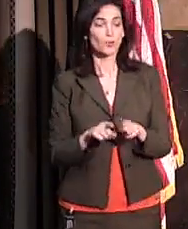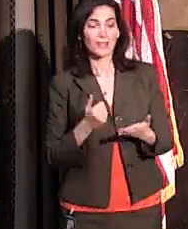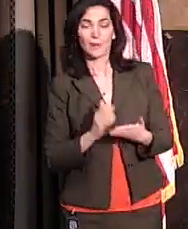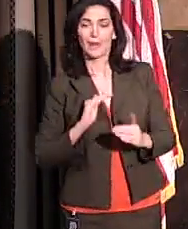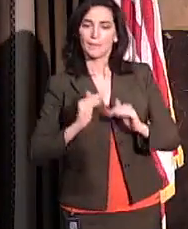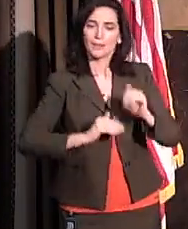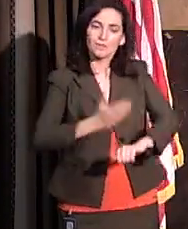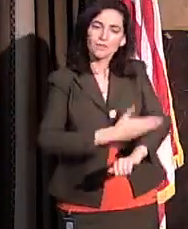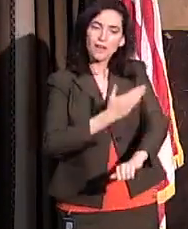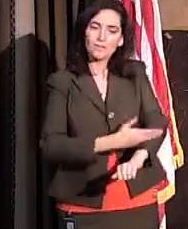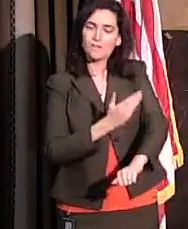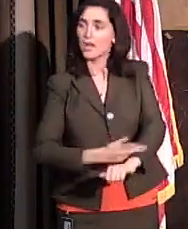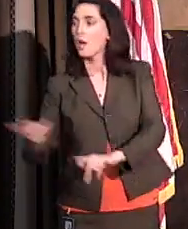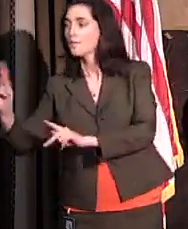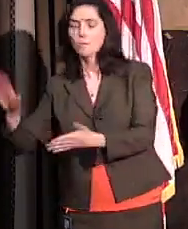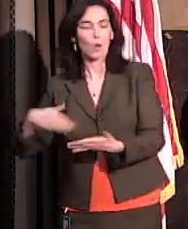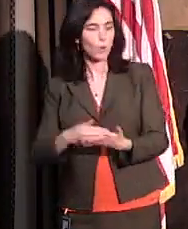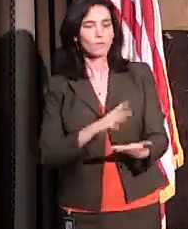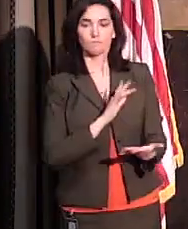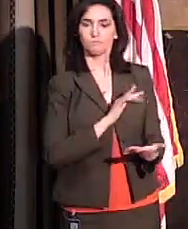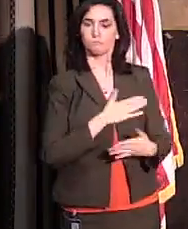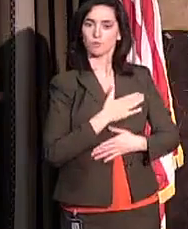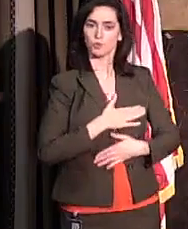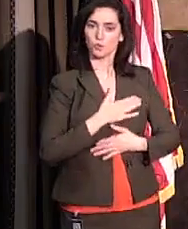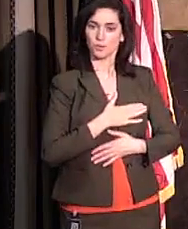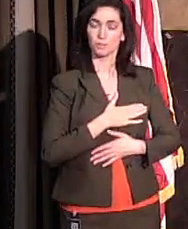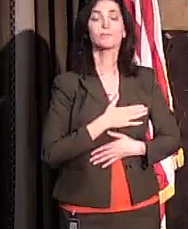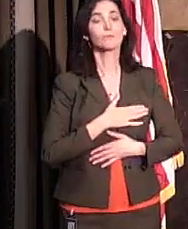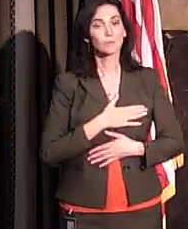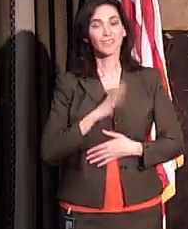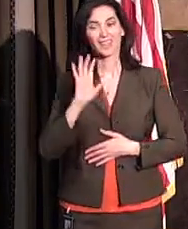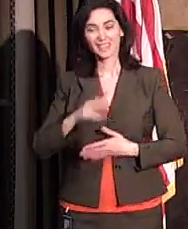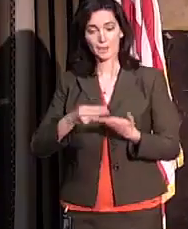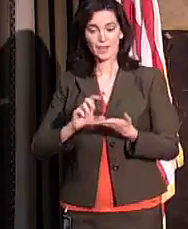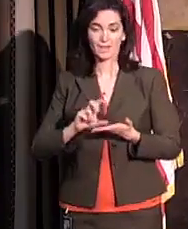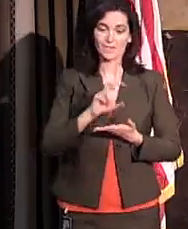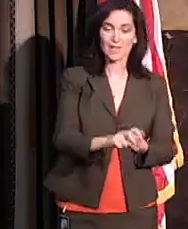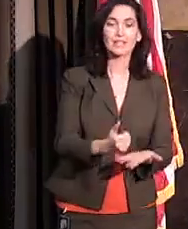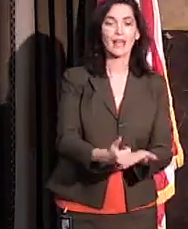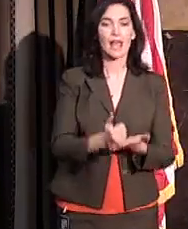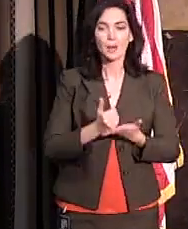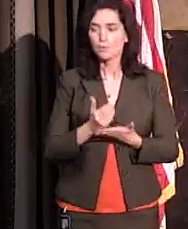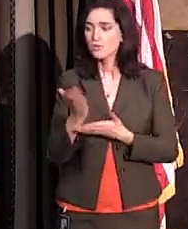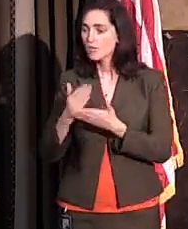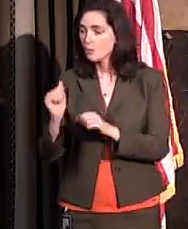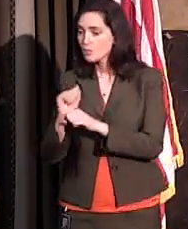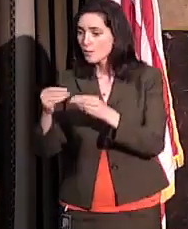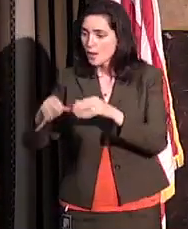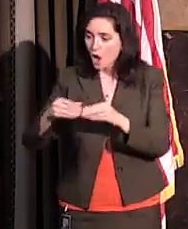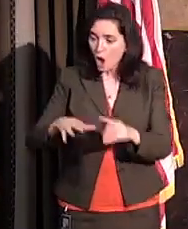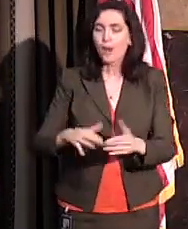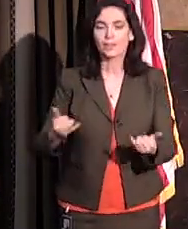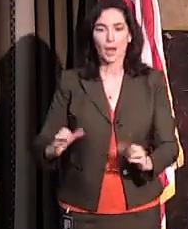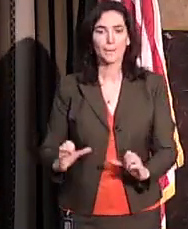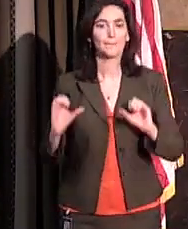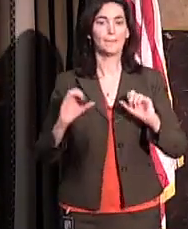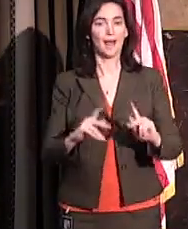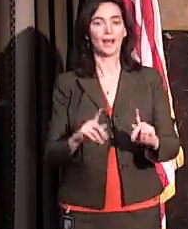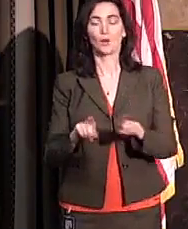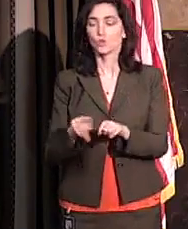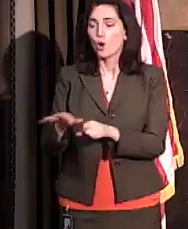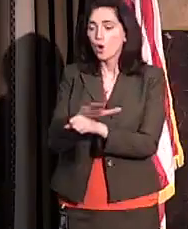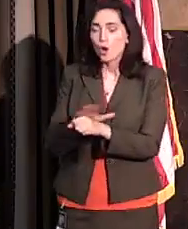our destinations. These funds will help us bring back jobs and local and state tax revenues that